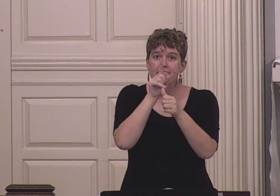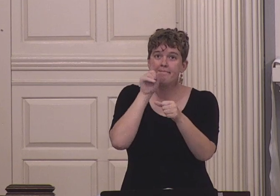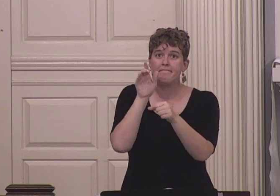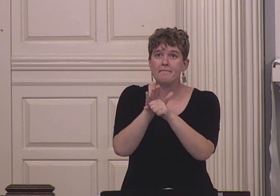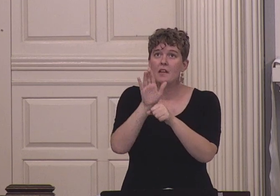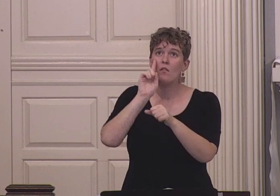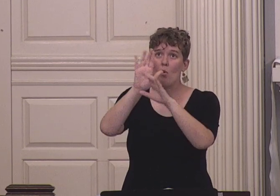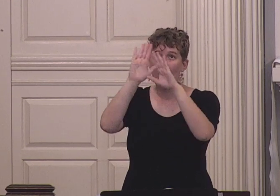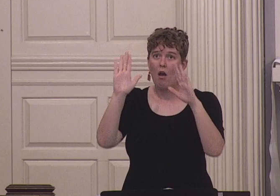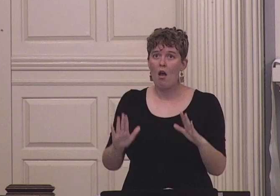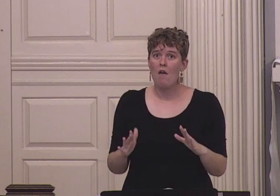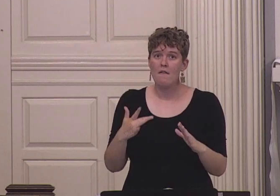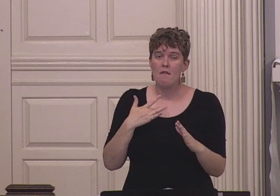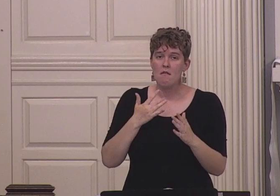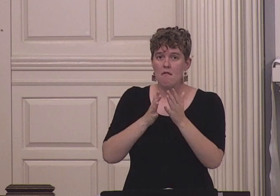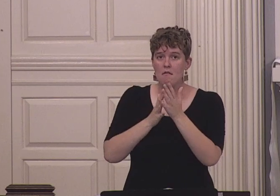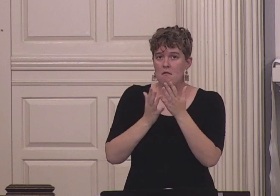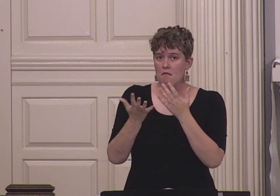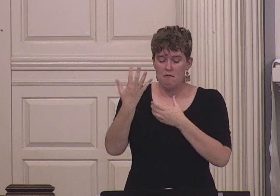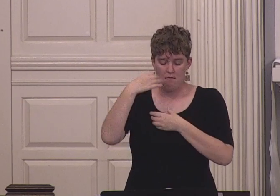house consumes me,